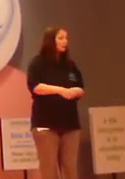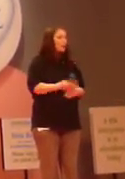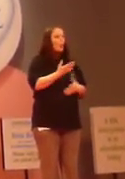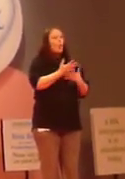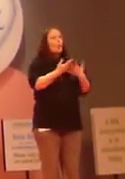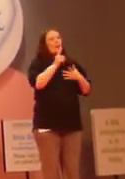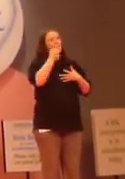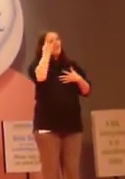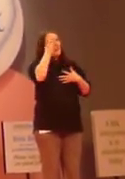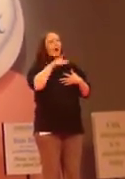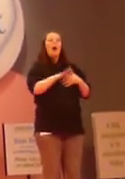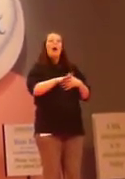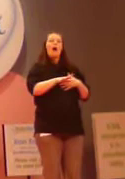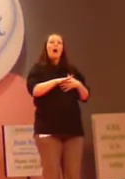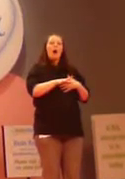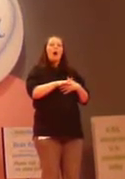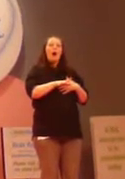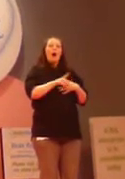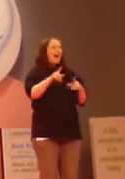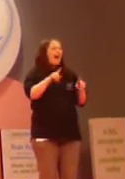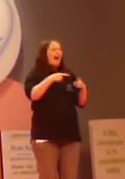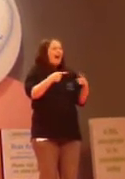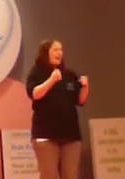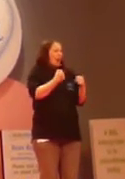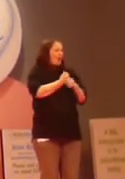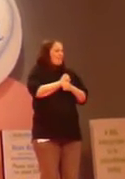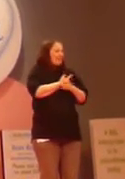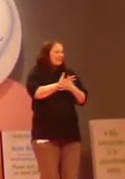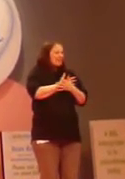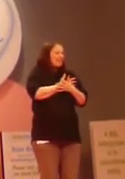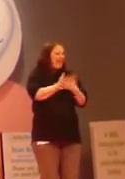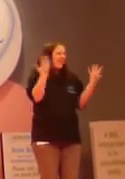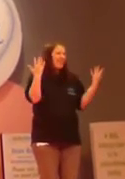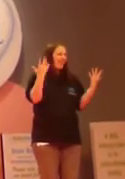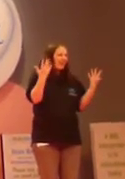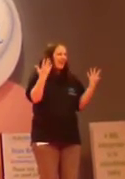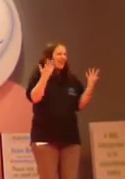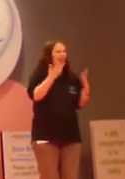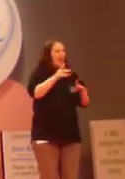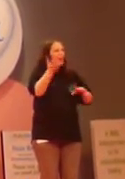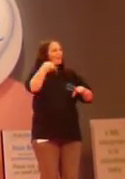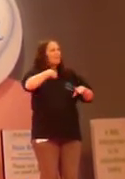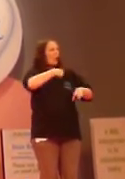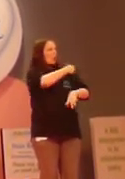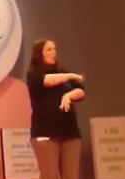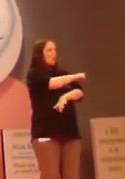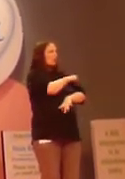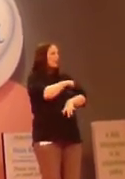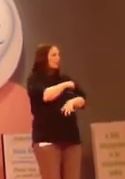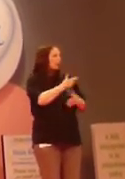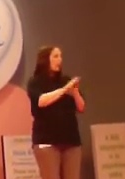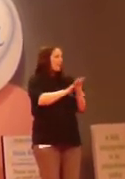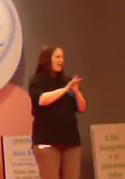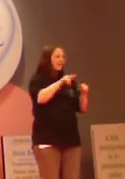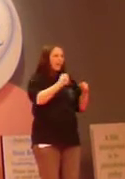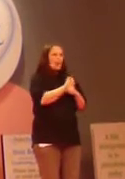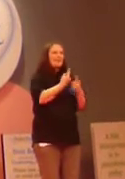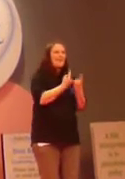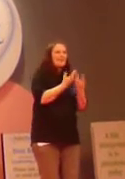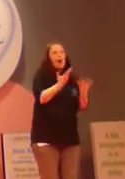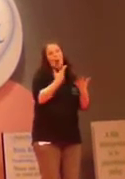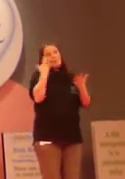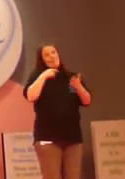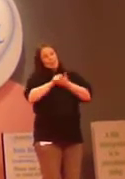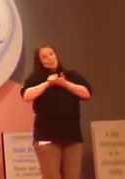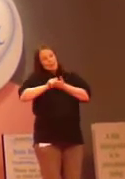people think, well, I couldn't make something, could I? I used to be a nurse. You know, I used to be a secretary,